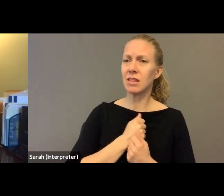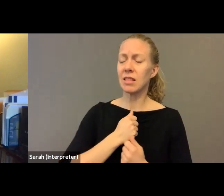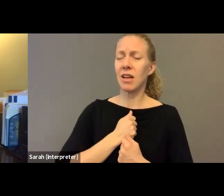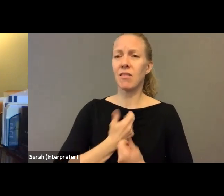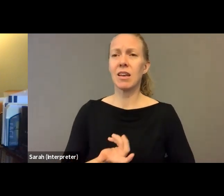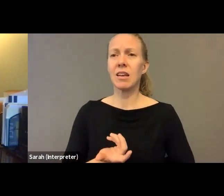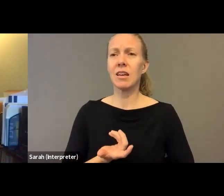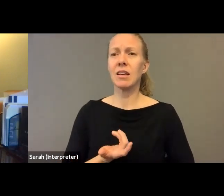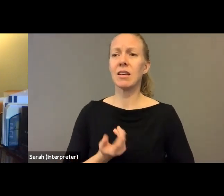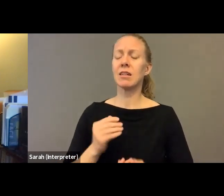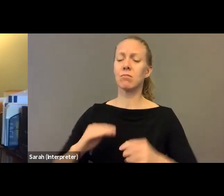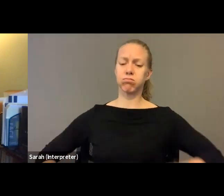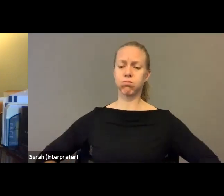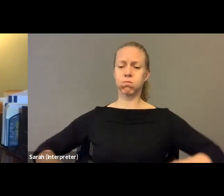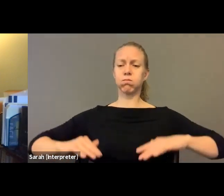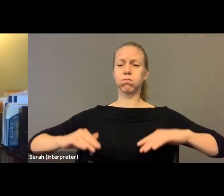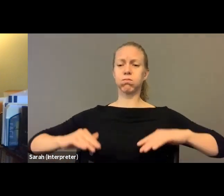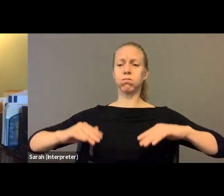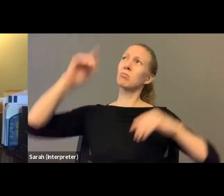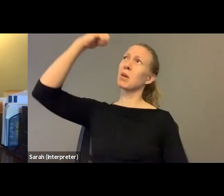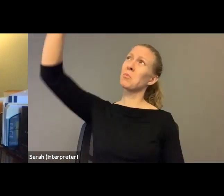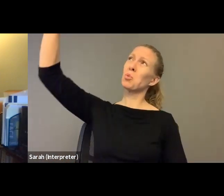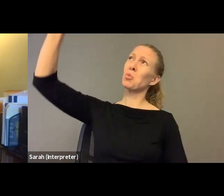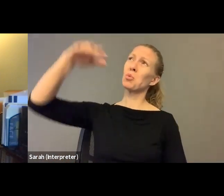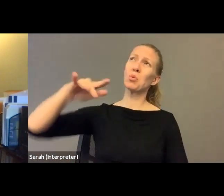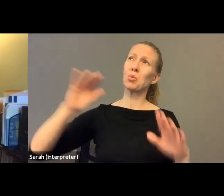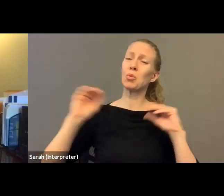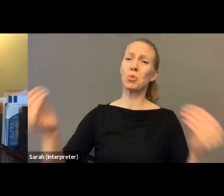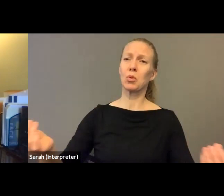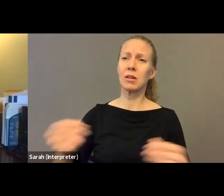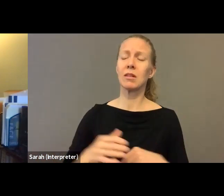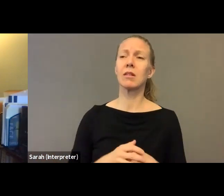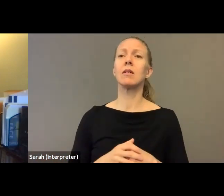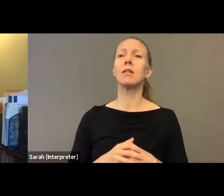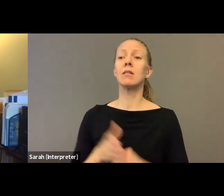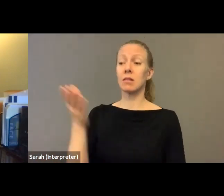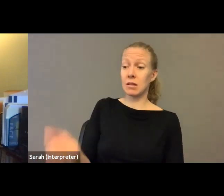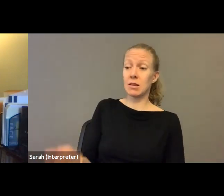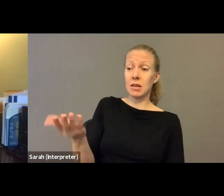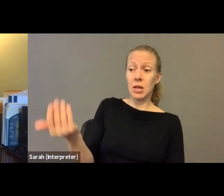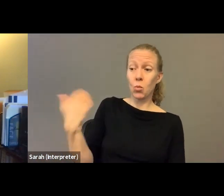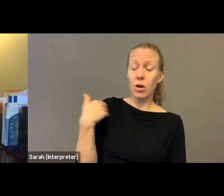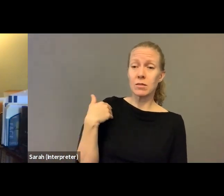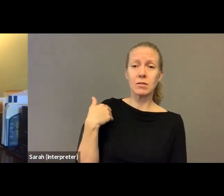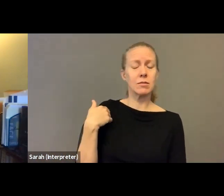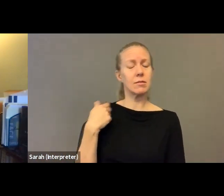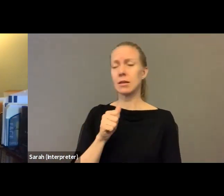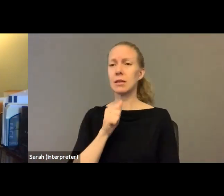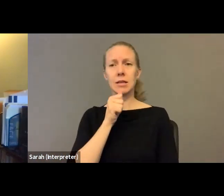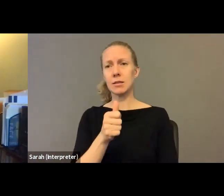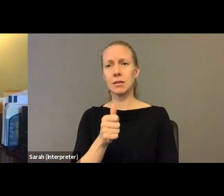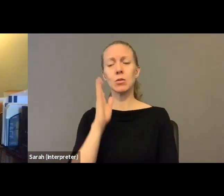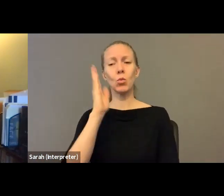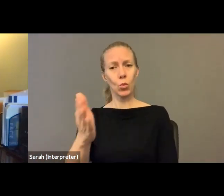by moonlessness to Mobius. He was, isn't, will